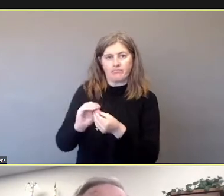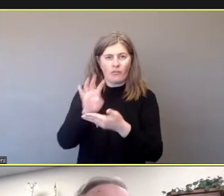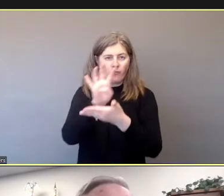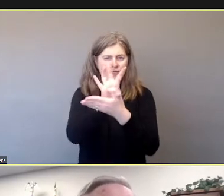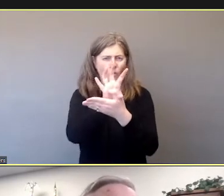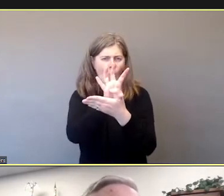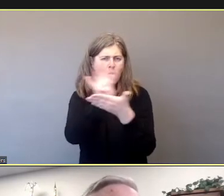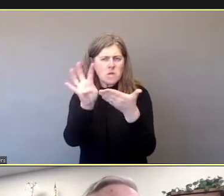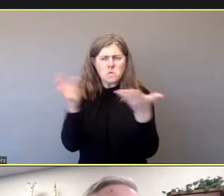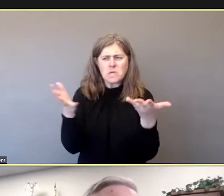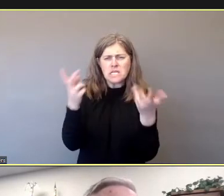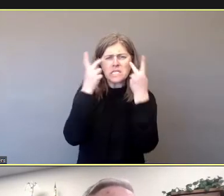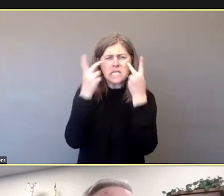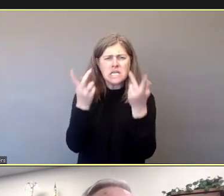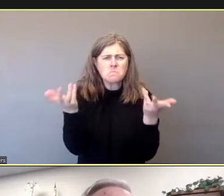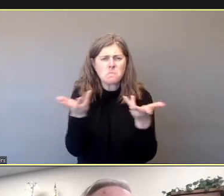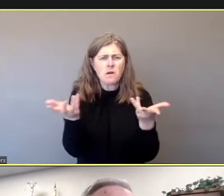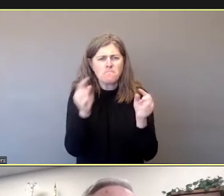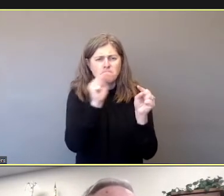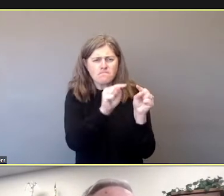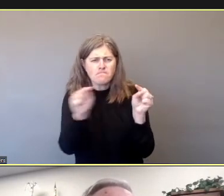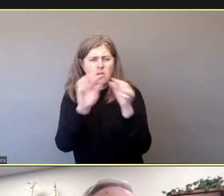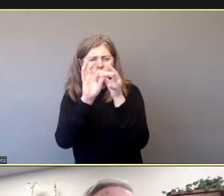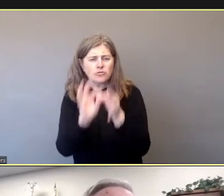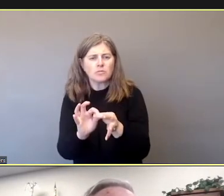are we seeing in terms of